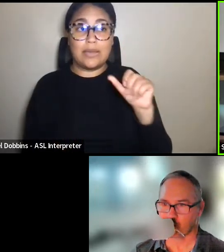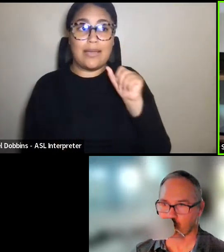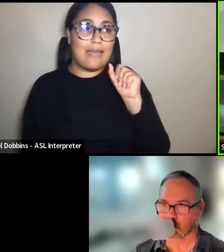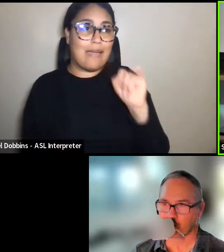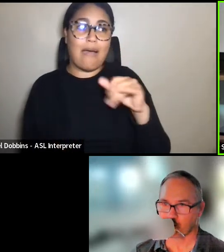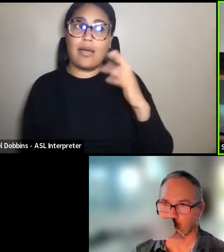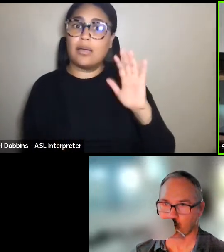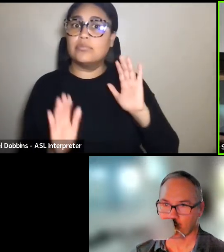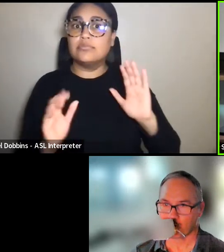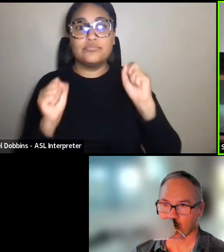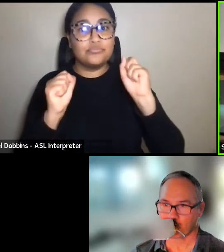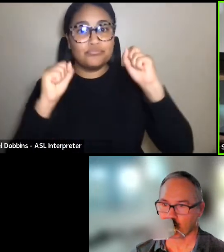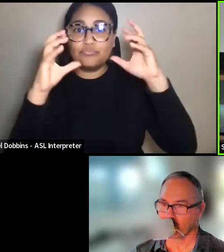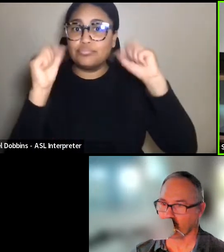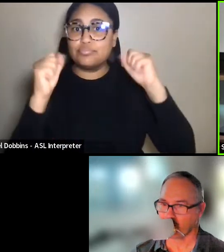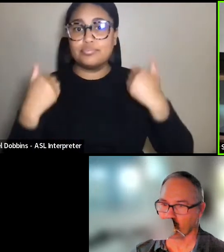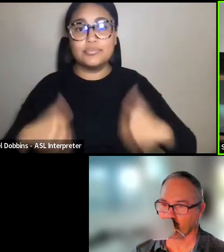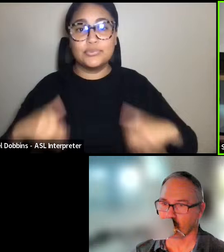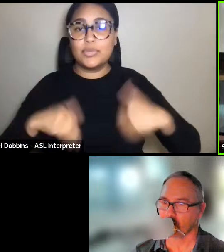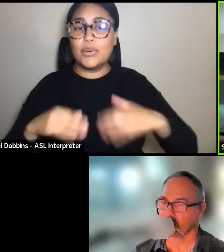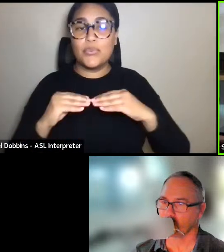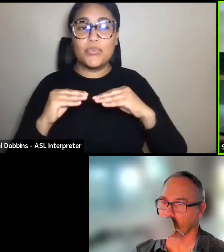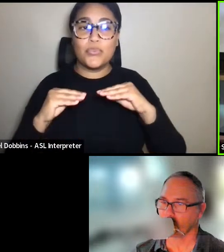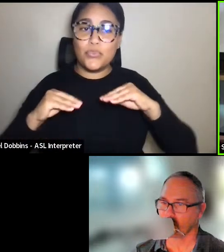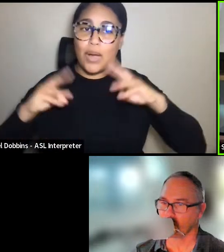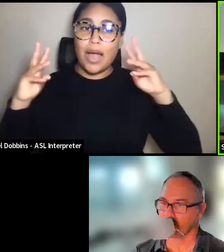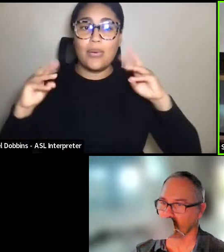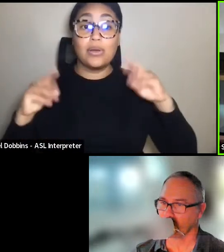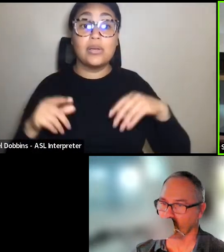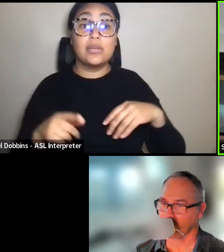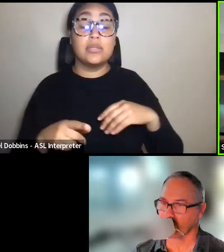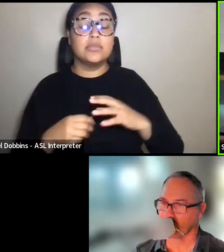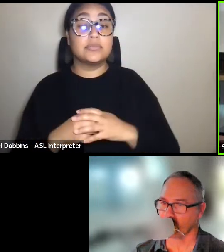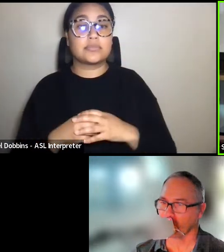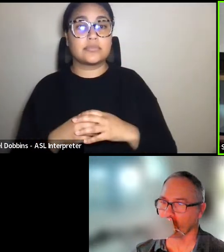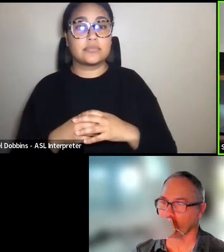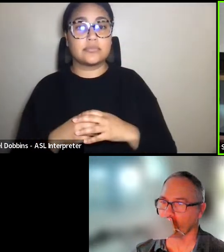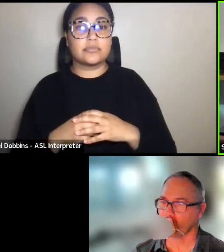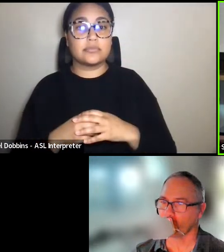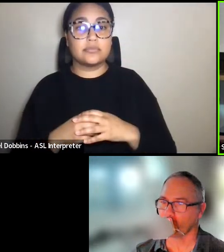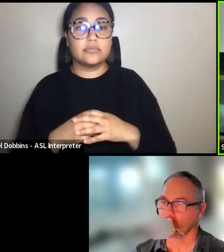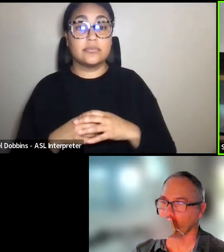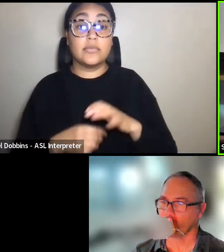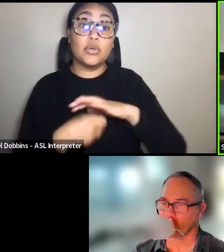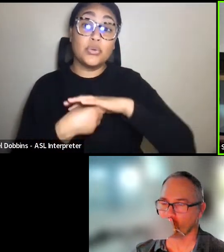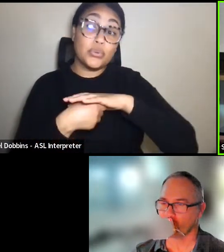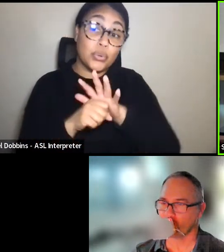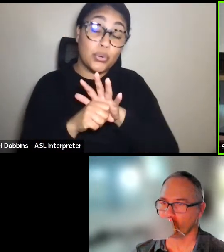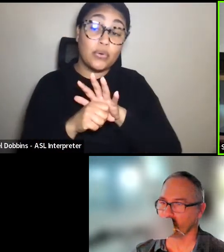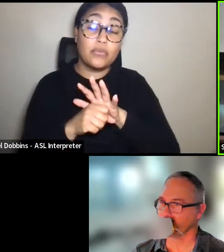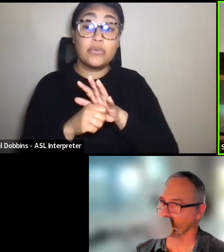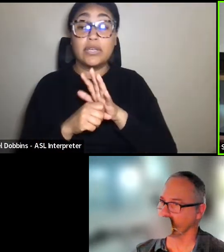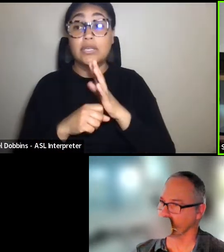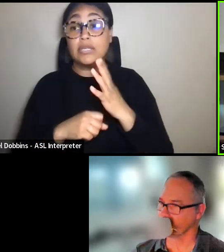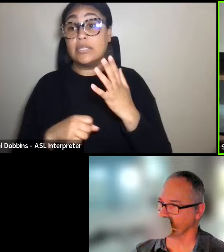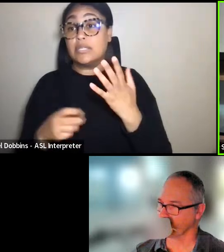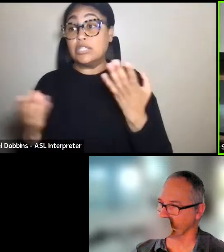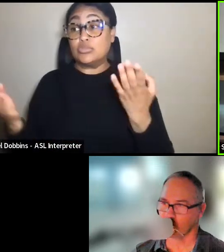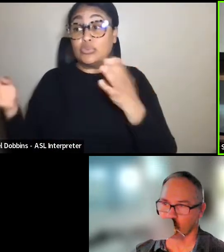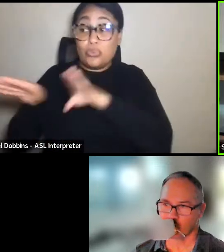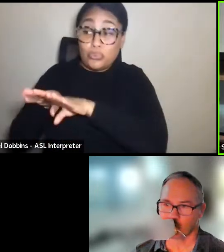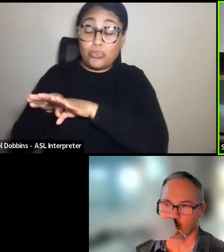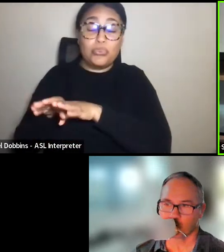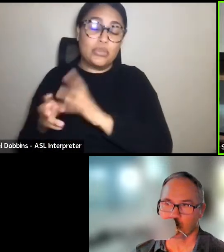been amazing. And, with like COVID, the lockdown was tough for a lot of